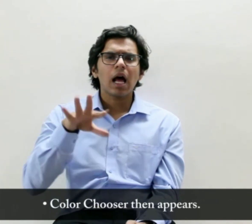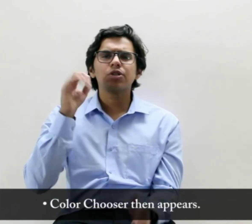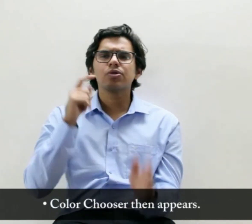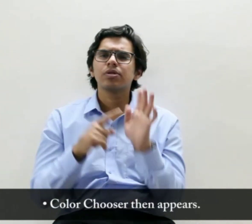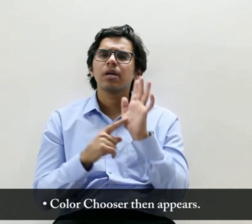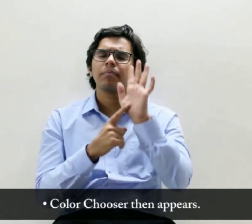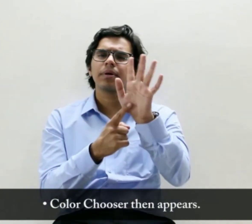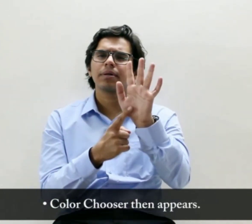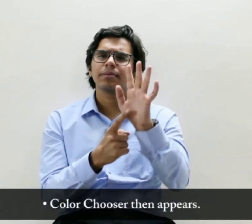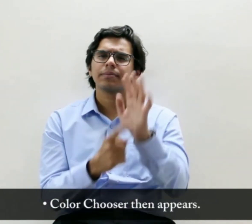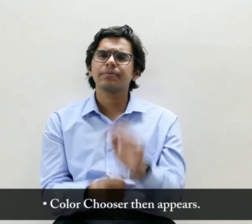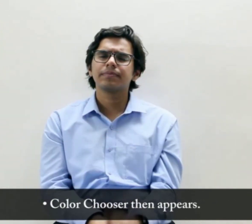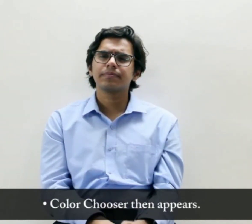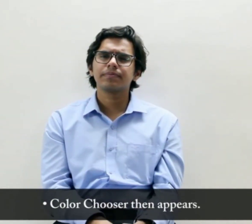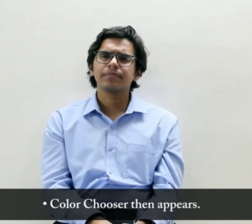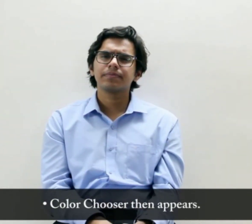Color chooser then appears.